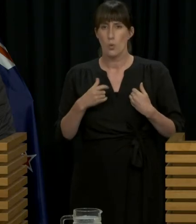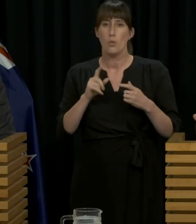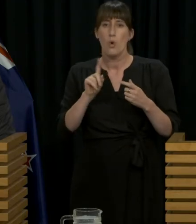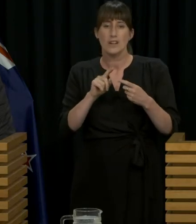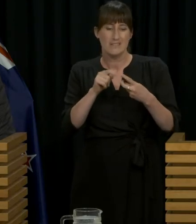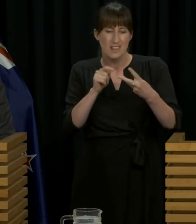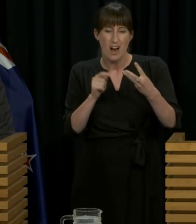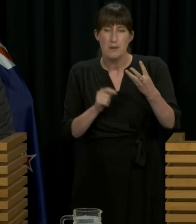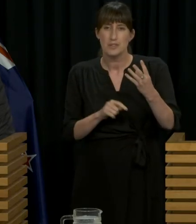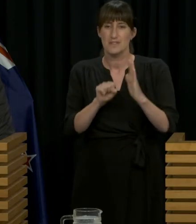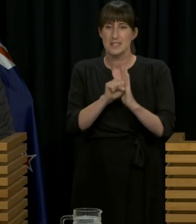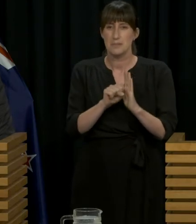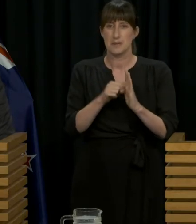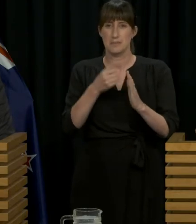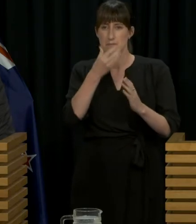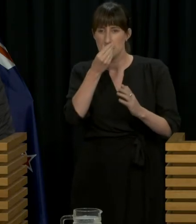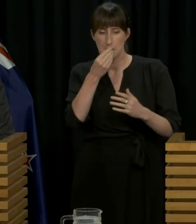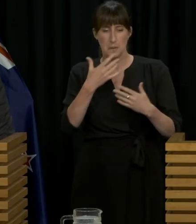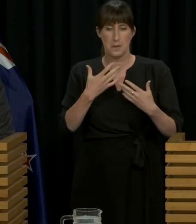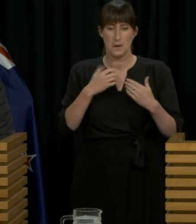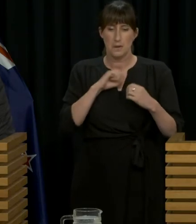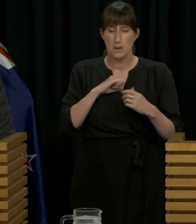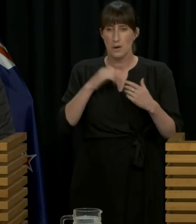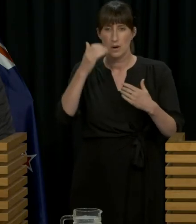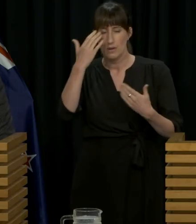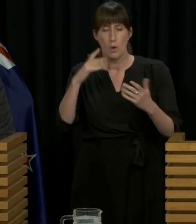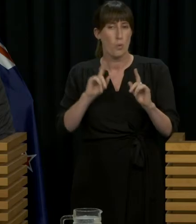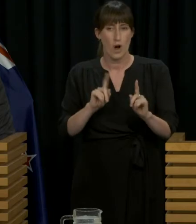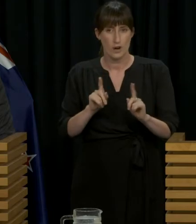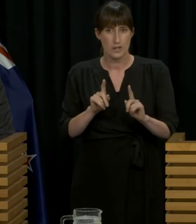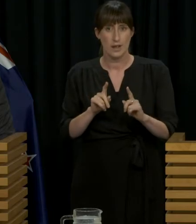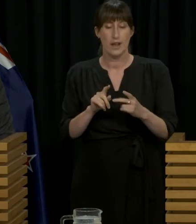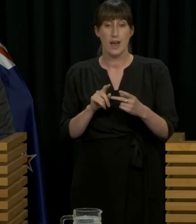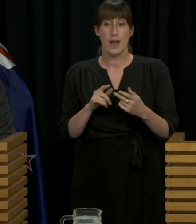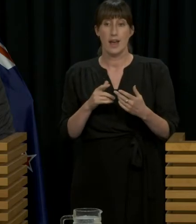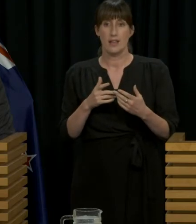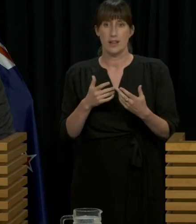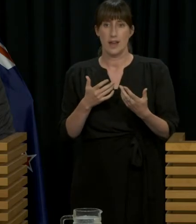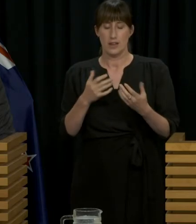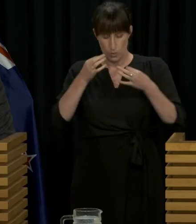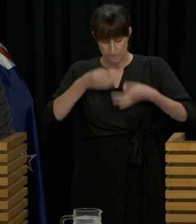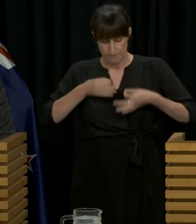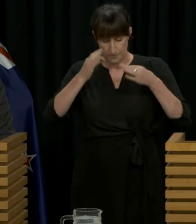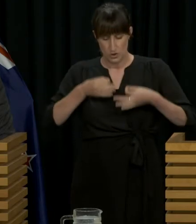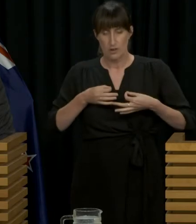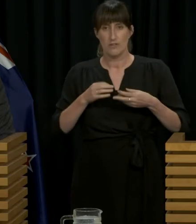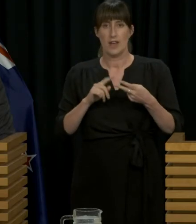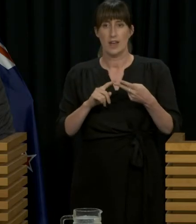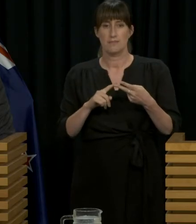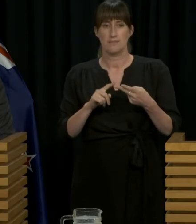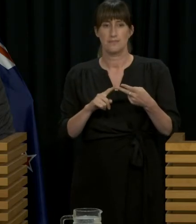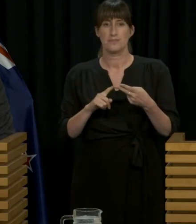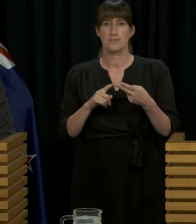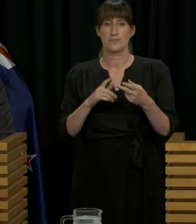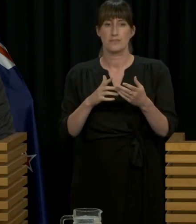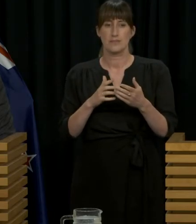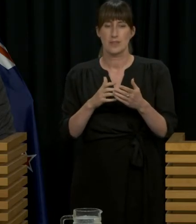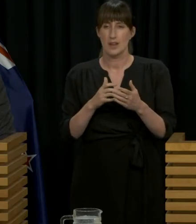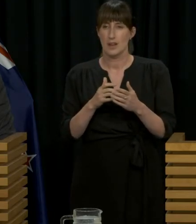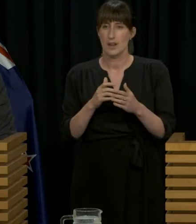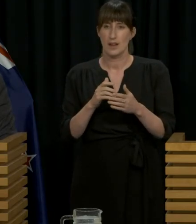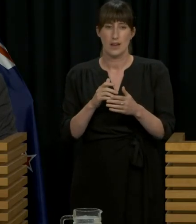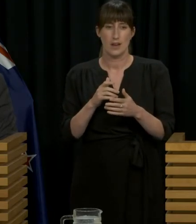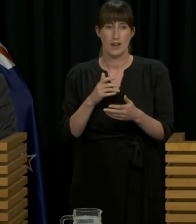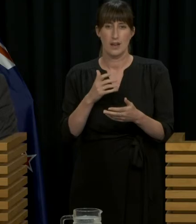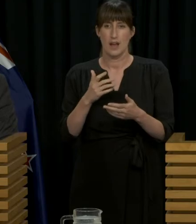them who are maybe returning to New Zealand after a long period have got information about various other things around perhaps benefits